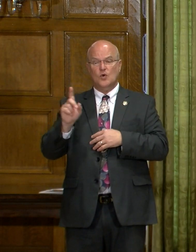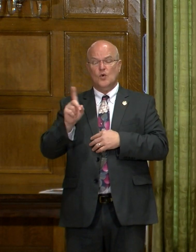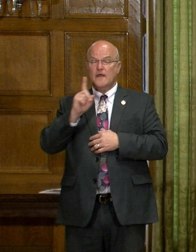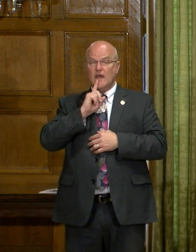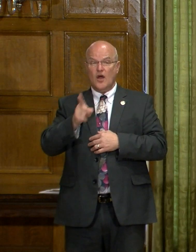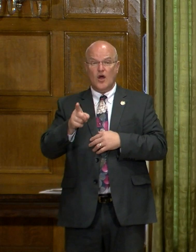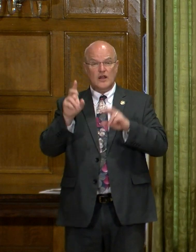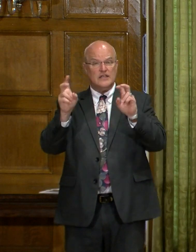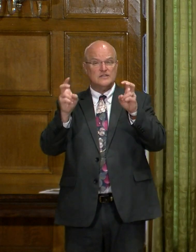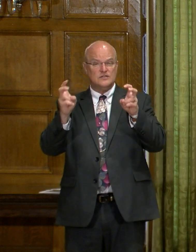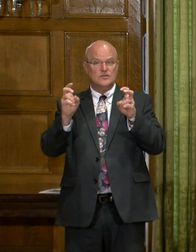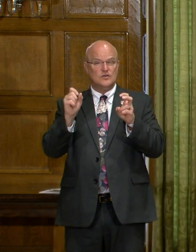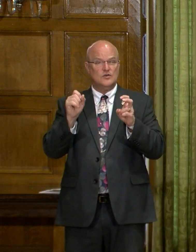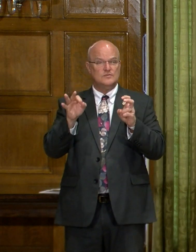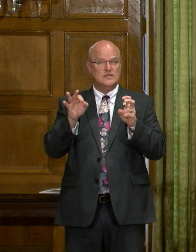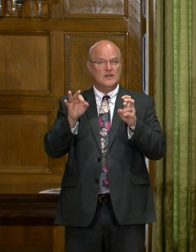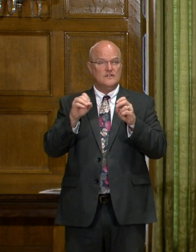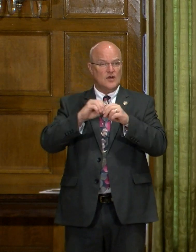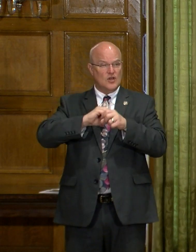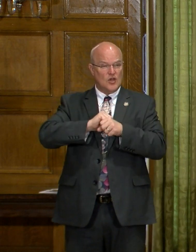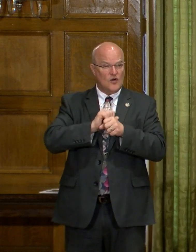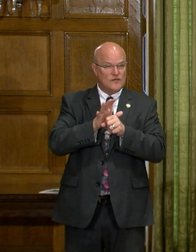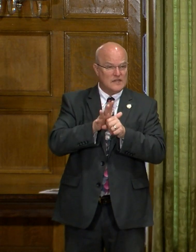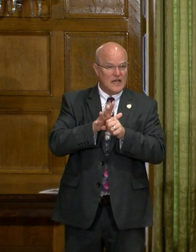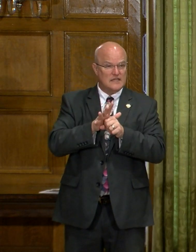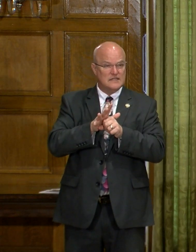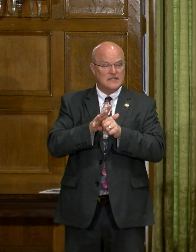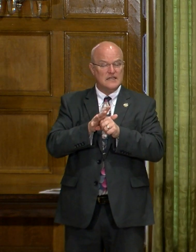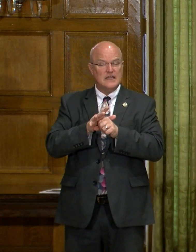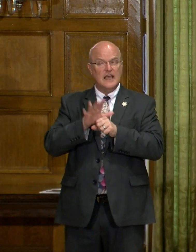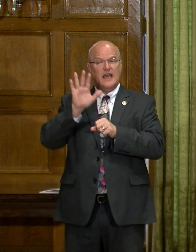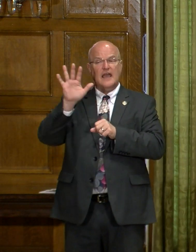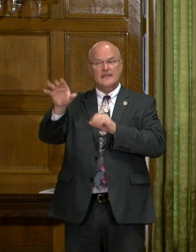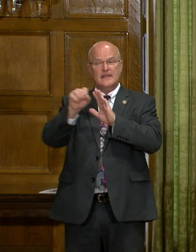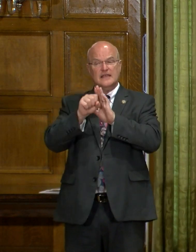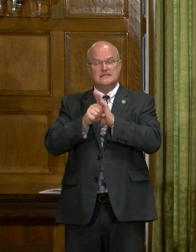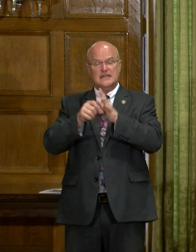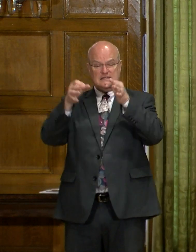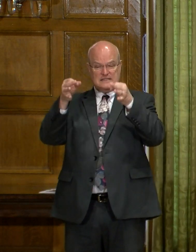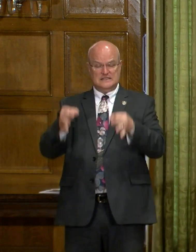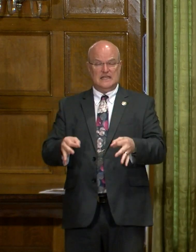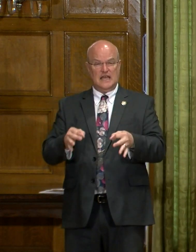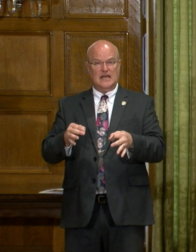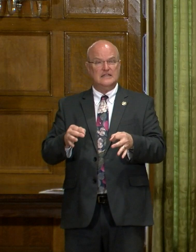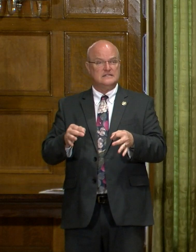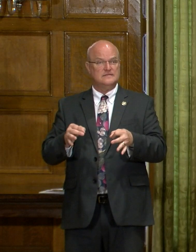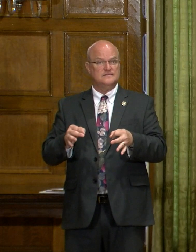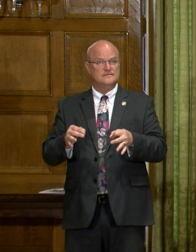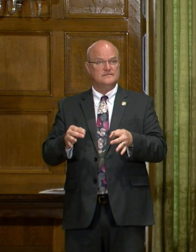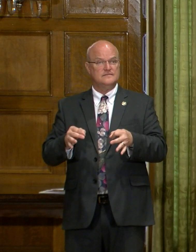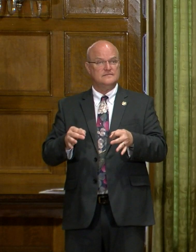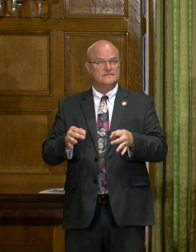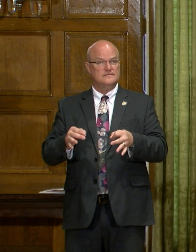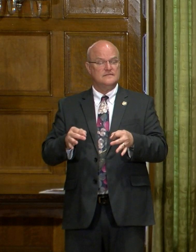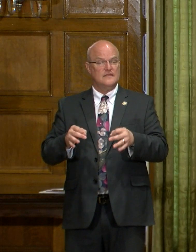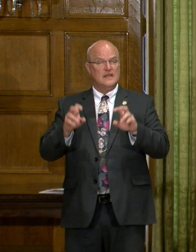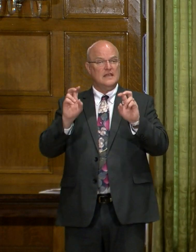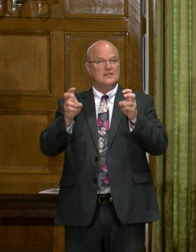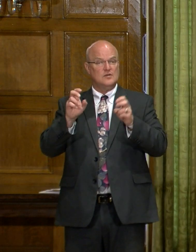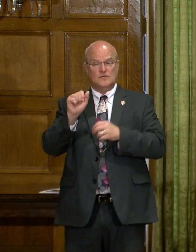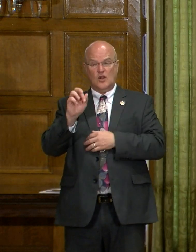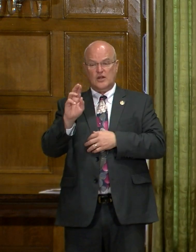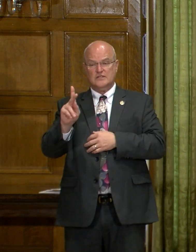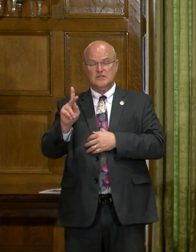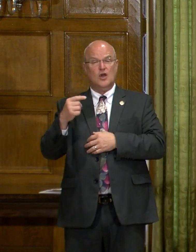where they are in terms of COVID-19, and they make the judgment for their state. In terms